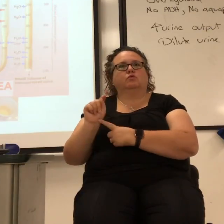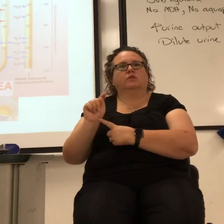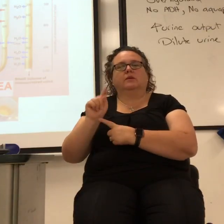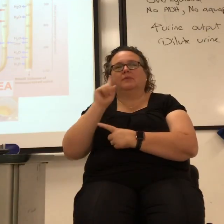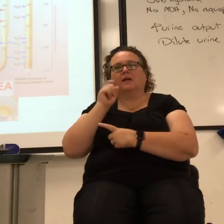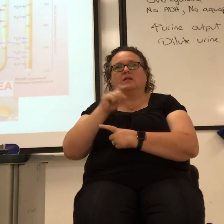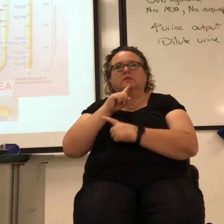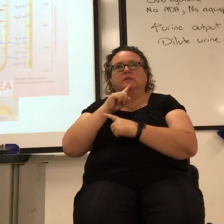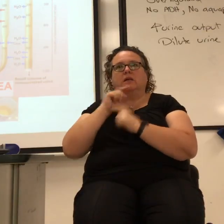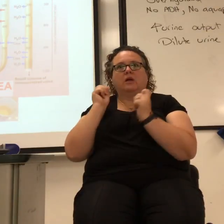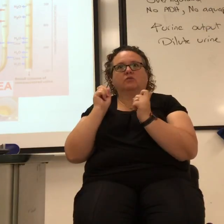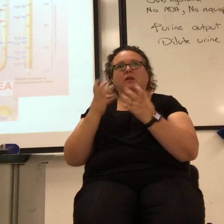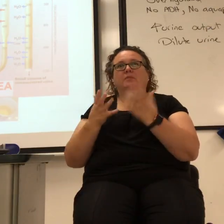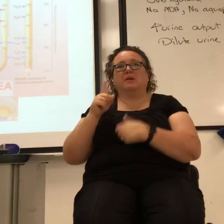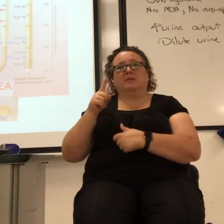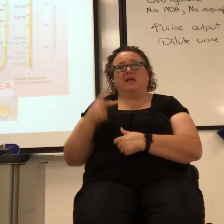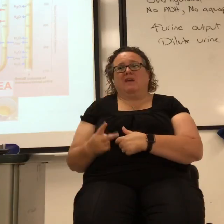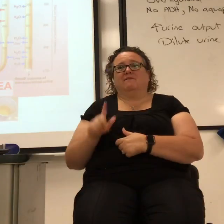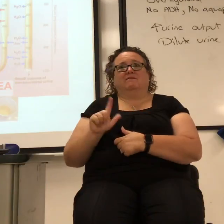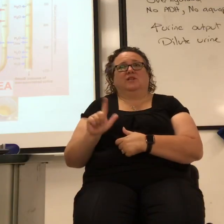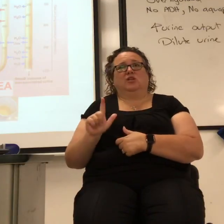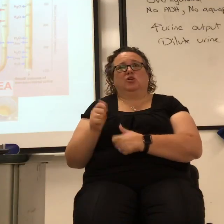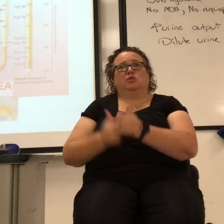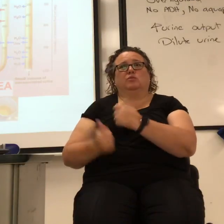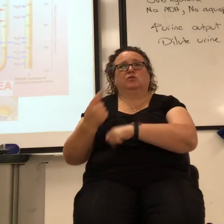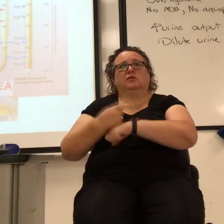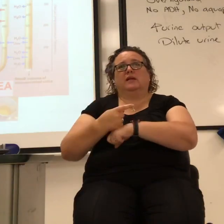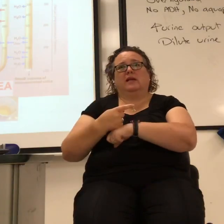you're down to about a half liter a day.